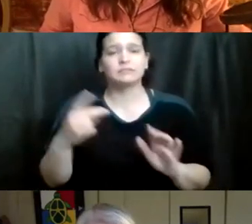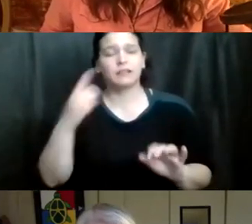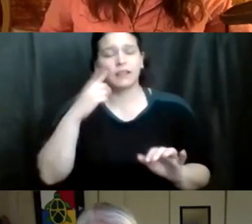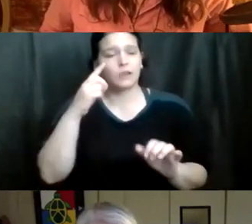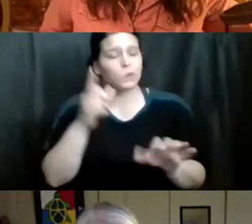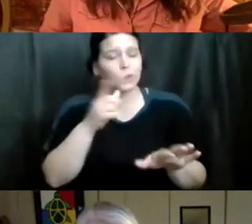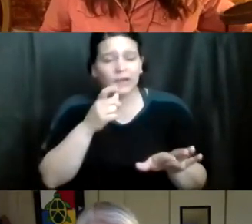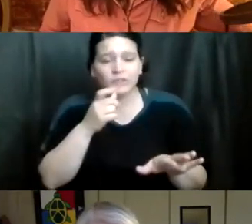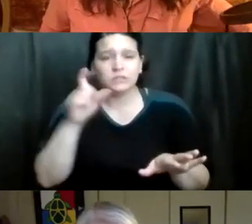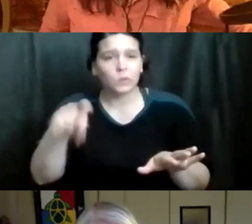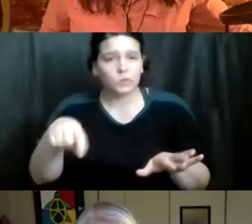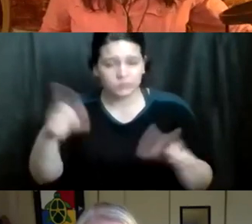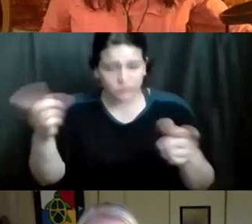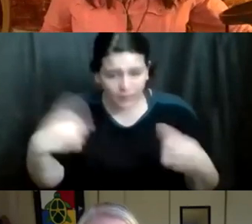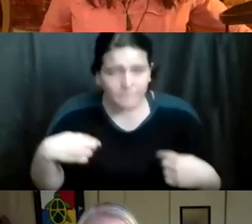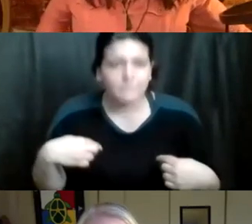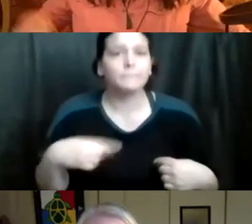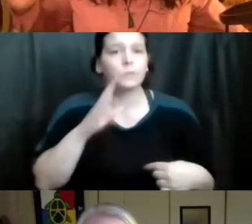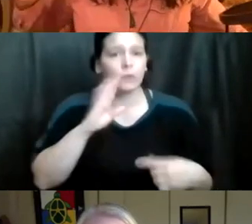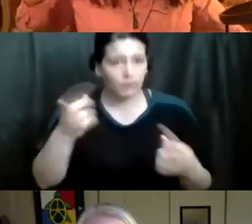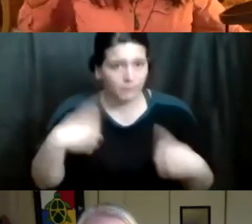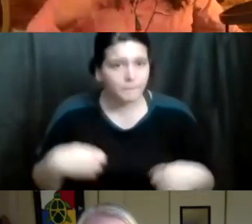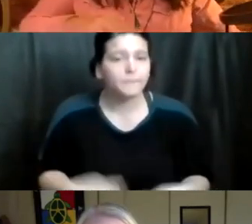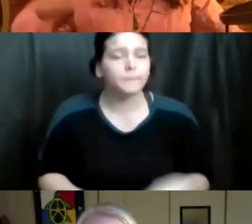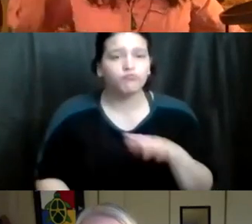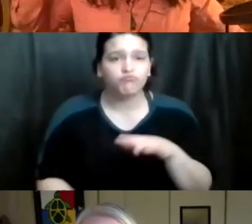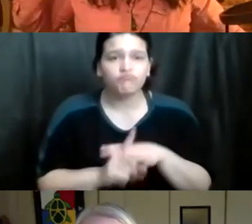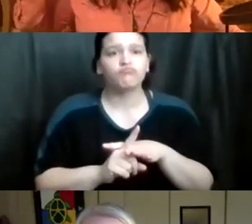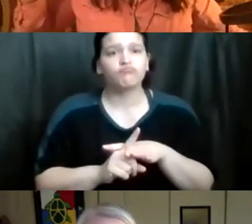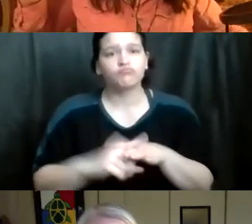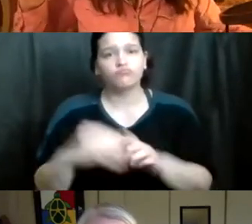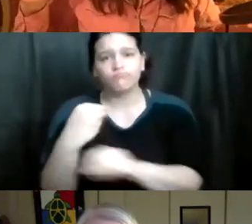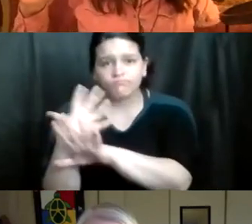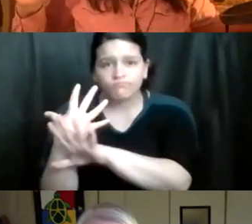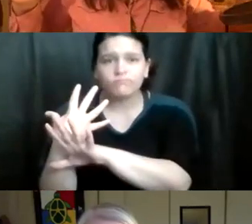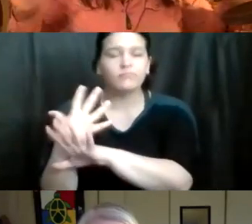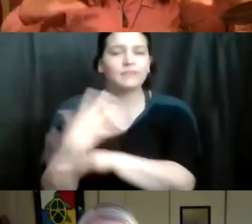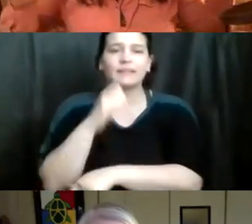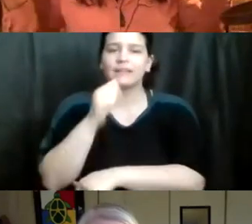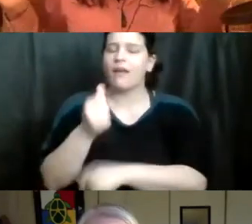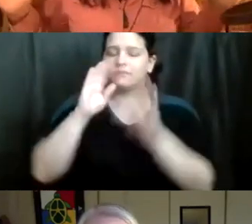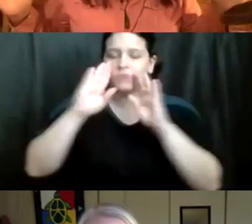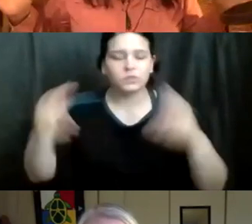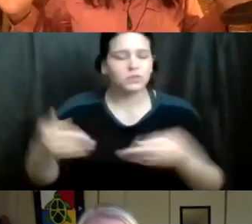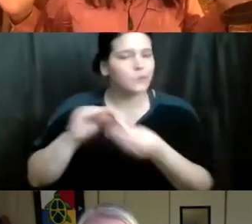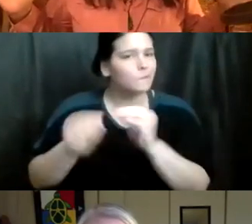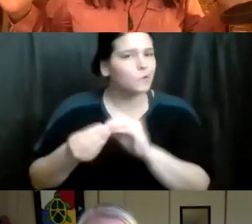be here. This is not about numbers or trying to